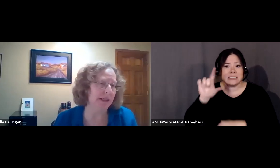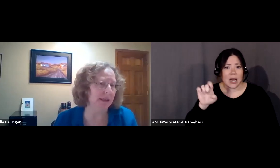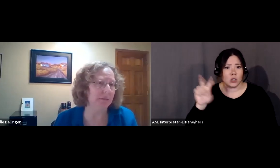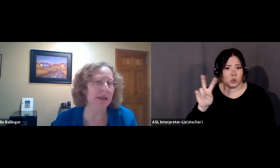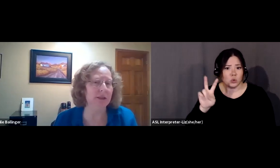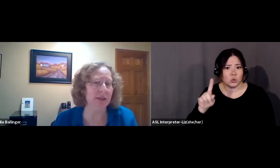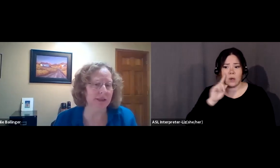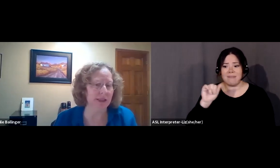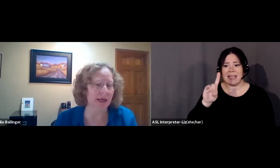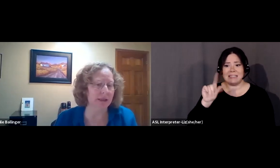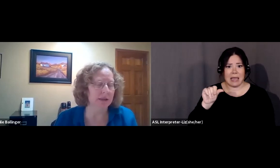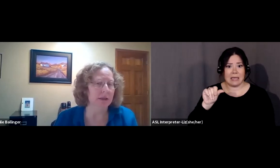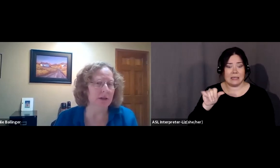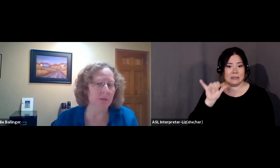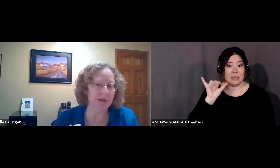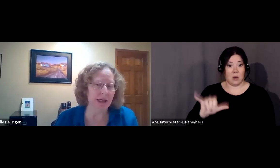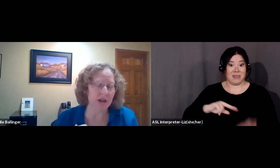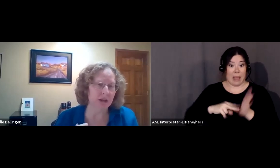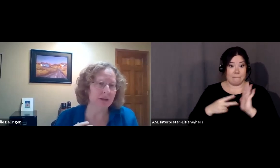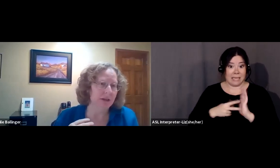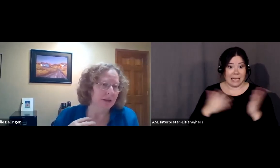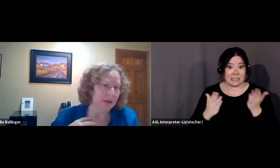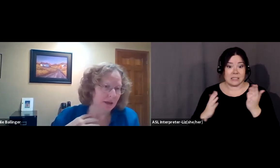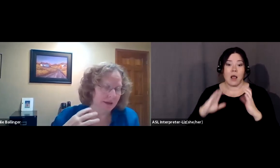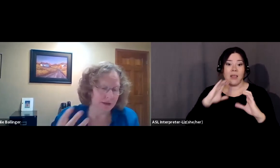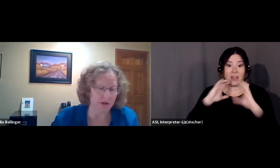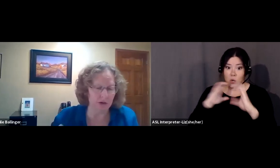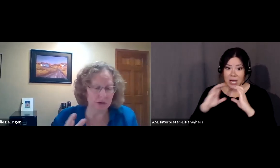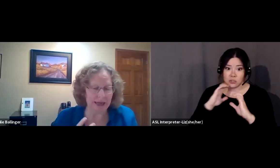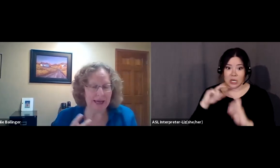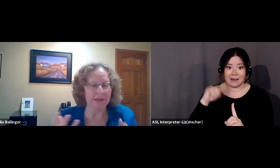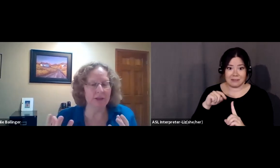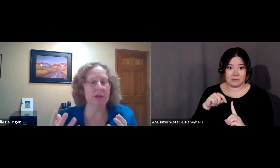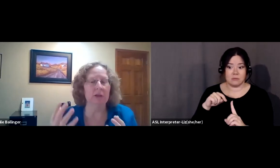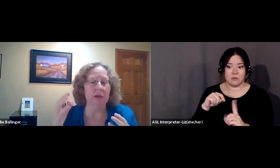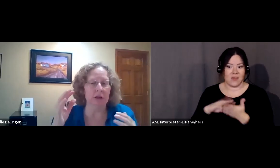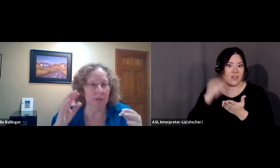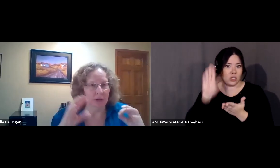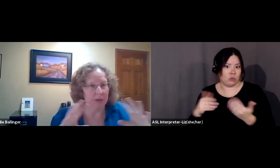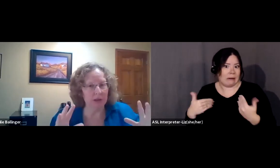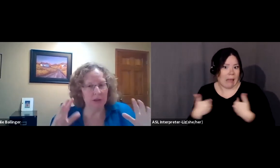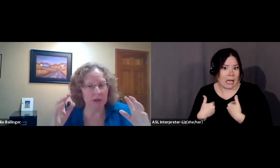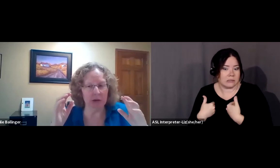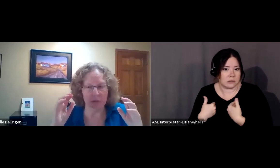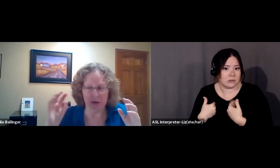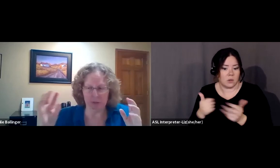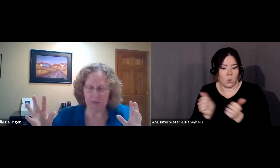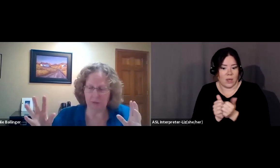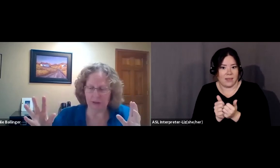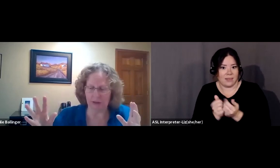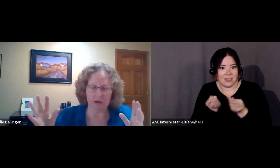that basically means is that the communication that the student has with the